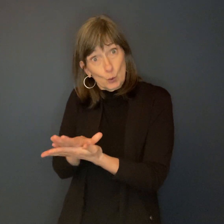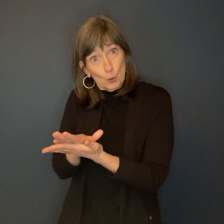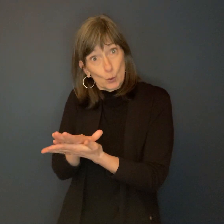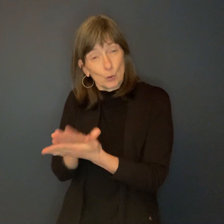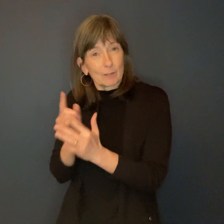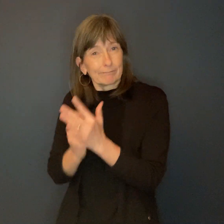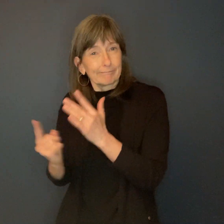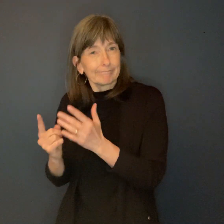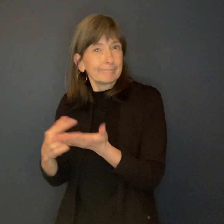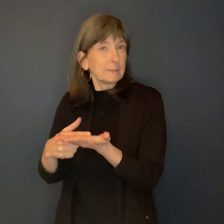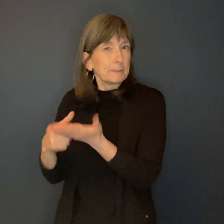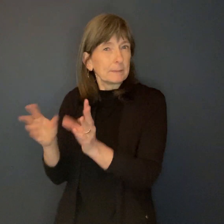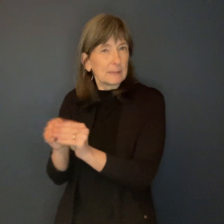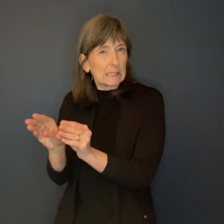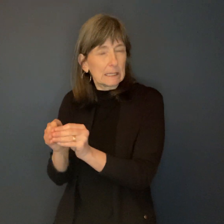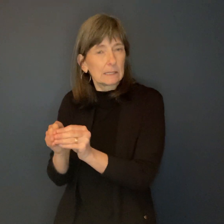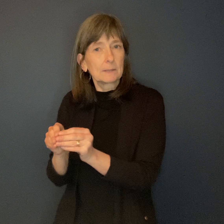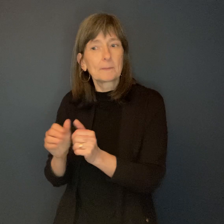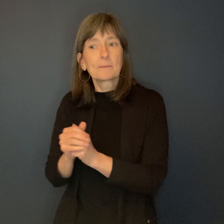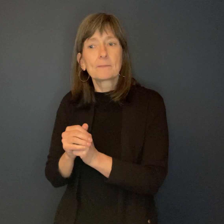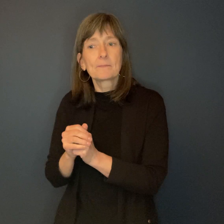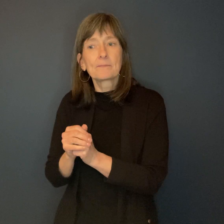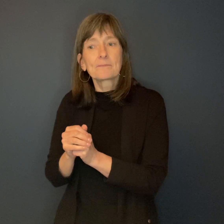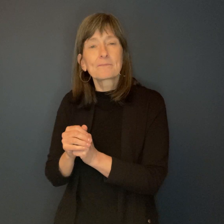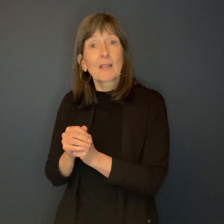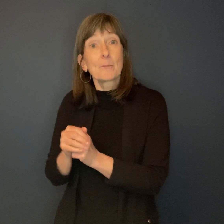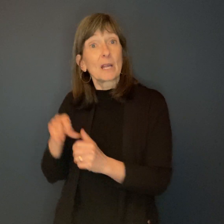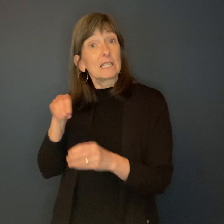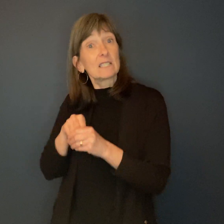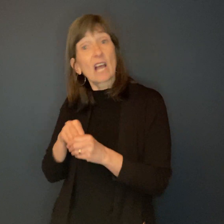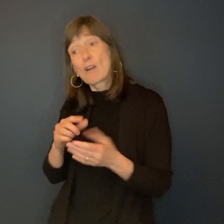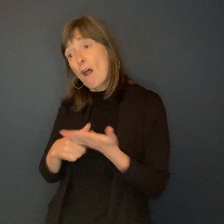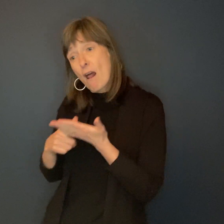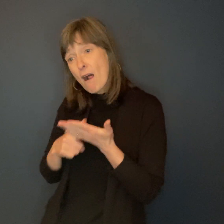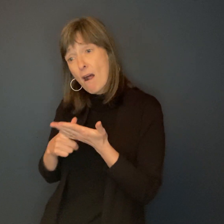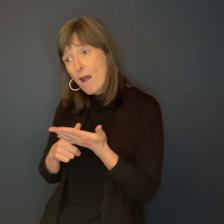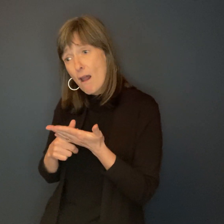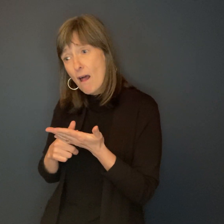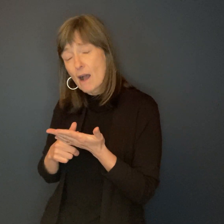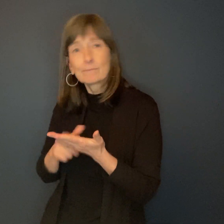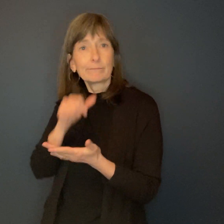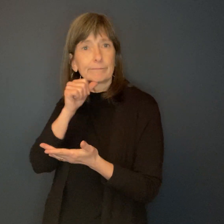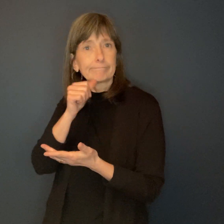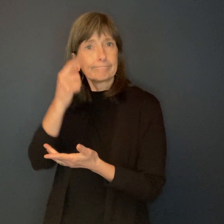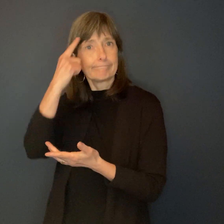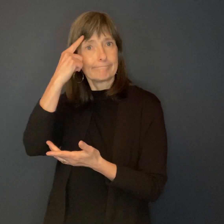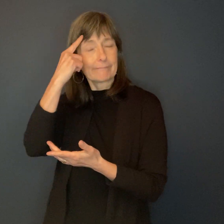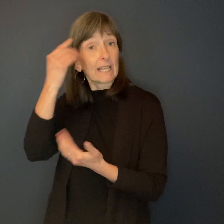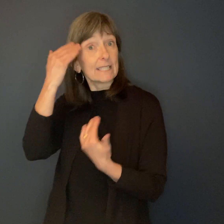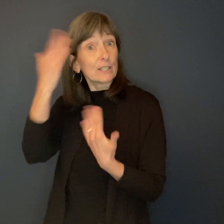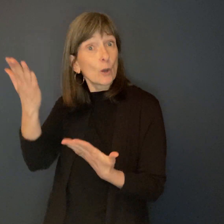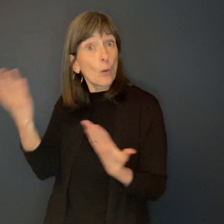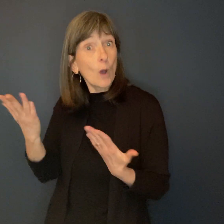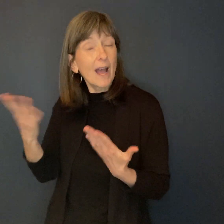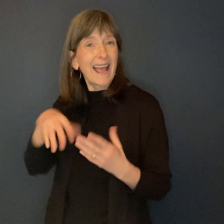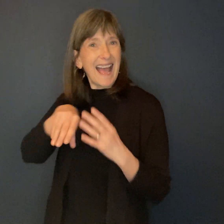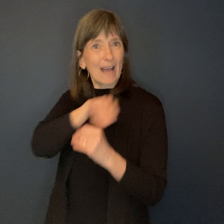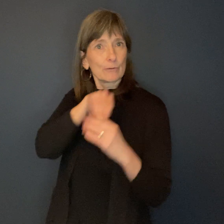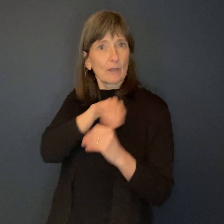or people that were there didn't realize that outside there was a storm happening, right? So it was about 2 feet of snow, and people